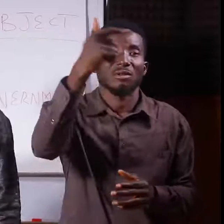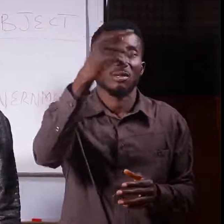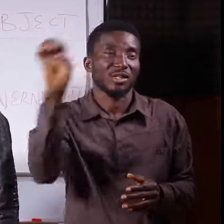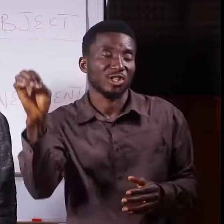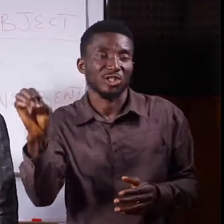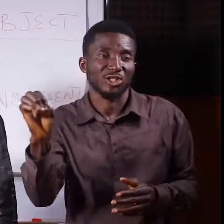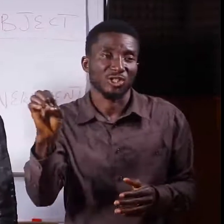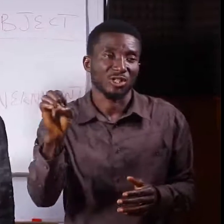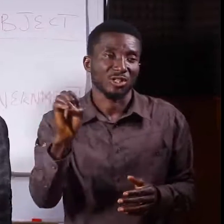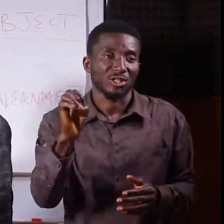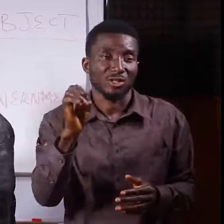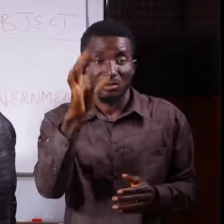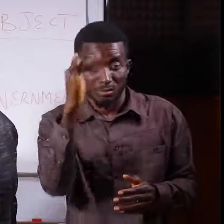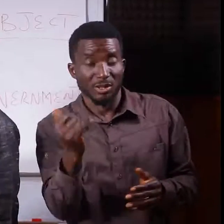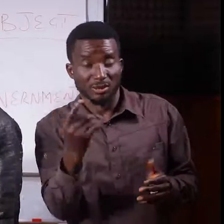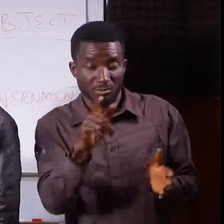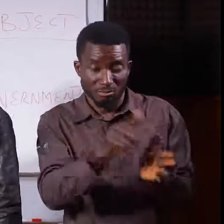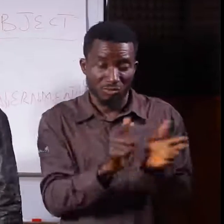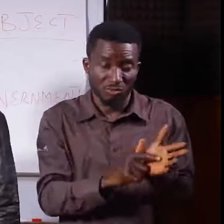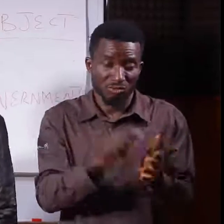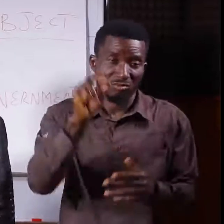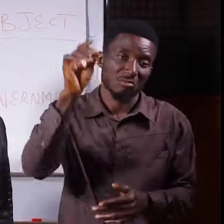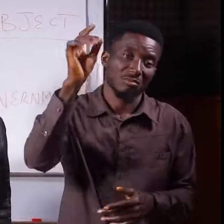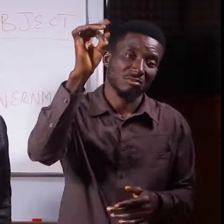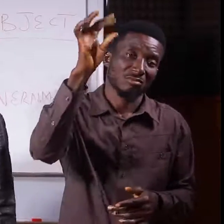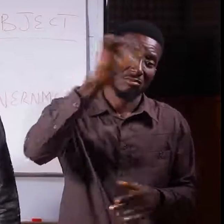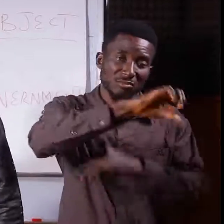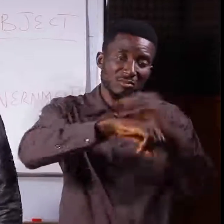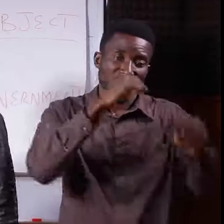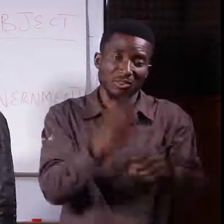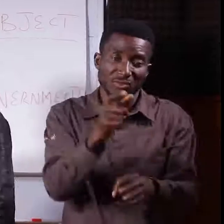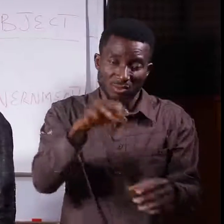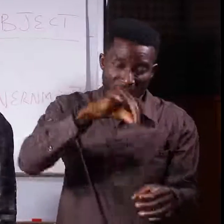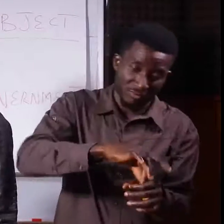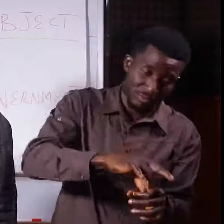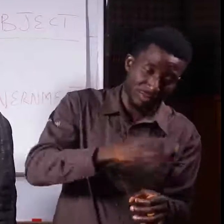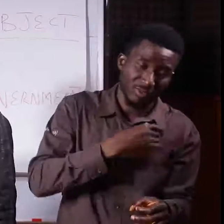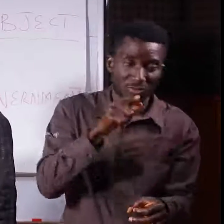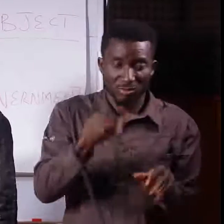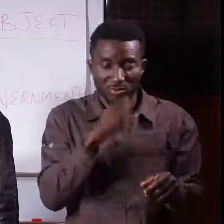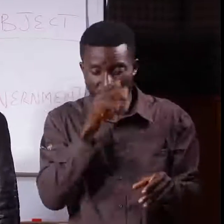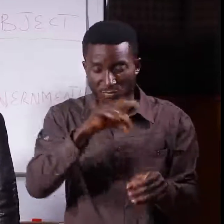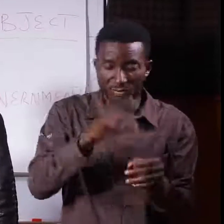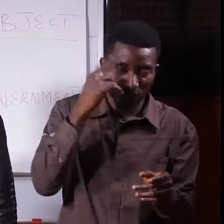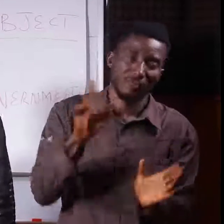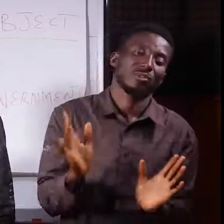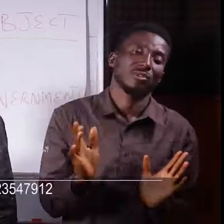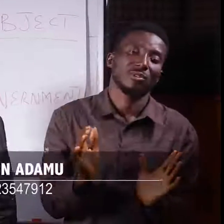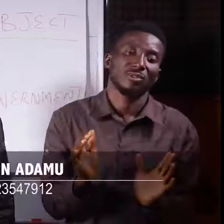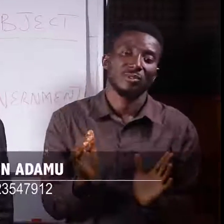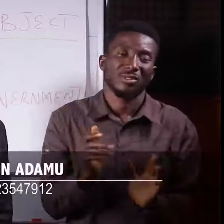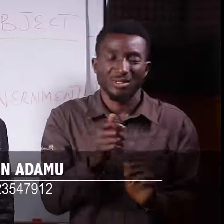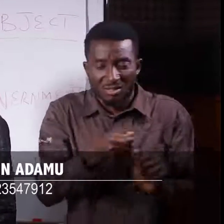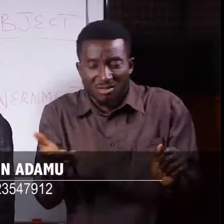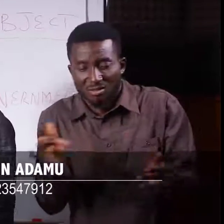is constitutionally 18 years, you have the right to participate. You can vote, you can be voted for. You can go for campaign rally. Anything that